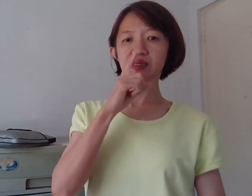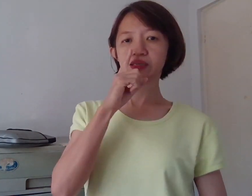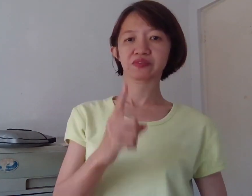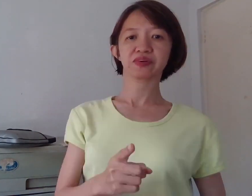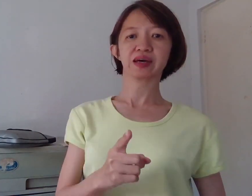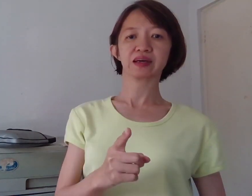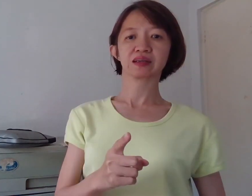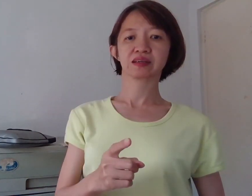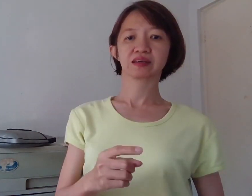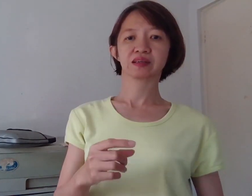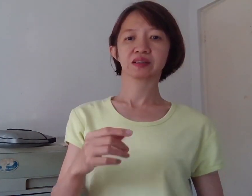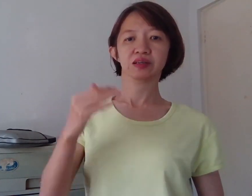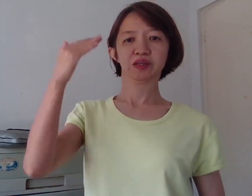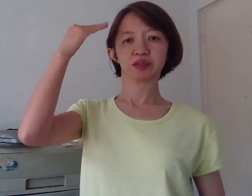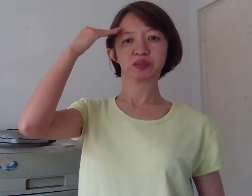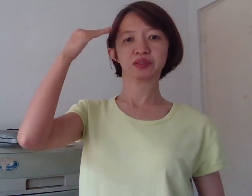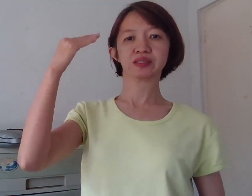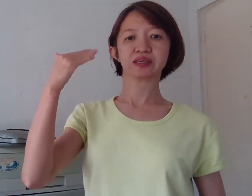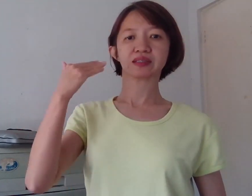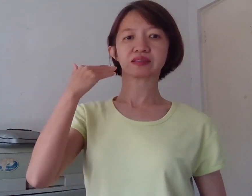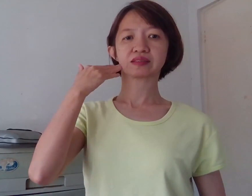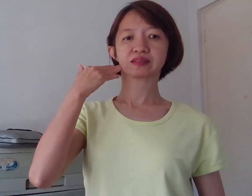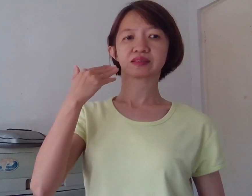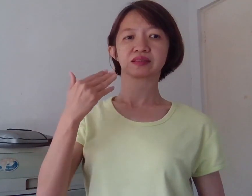In fact, Korean